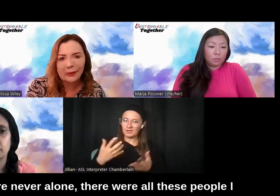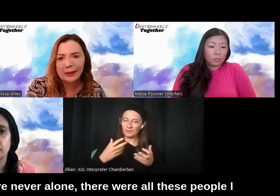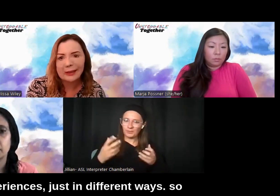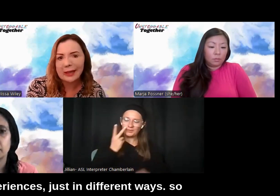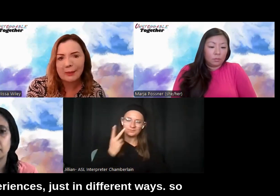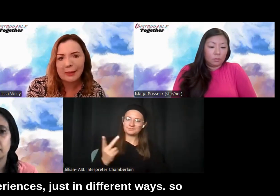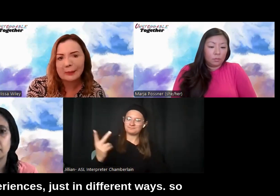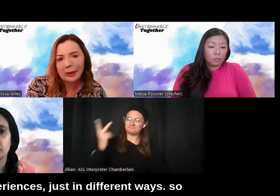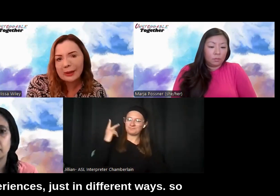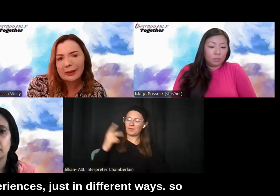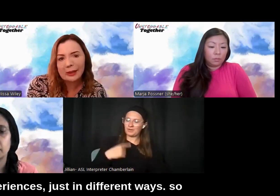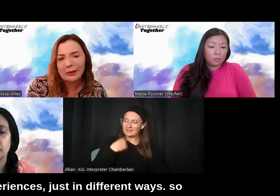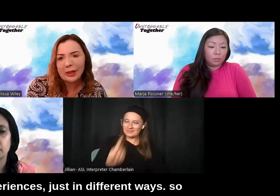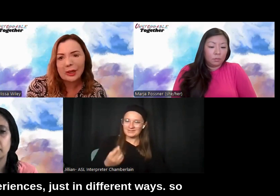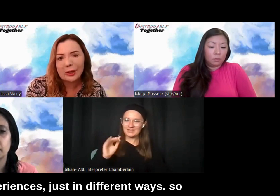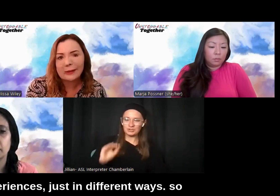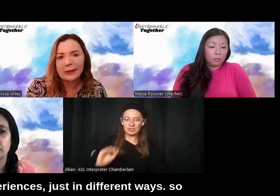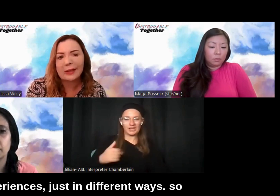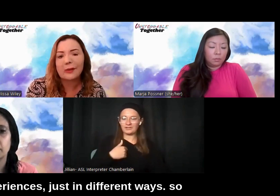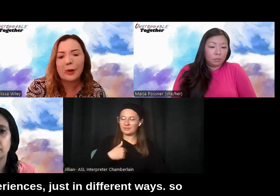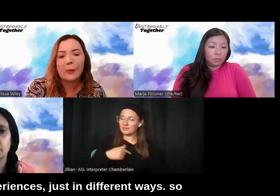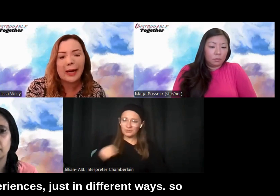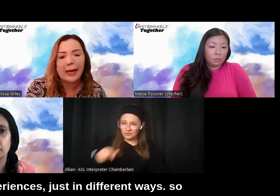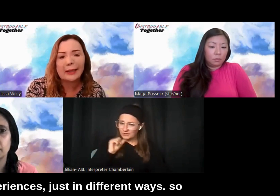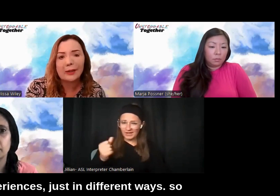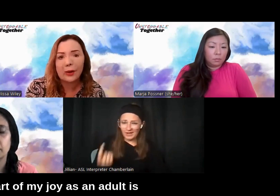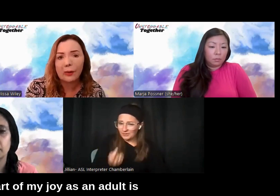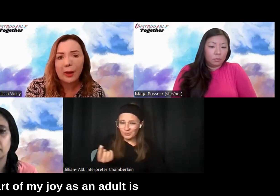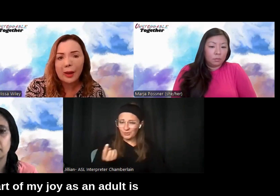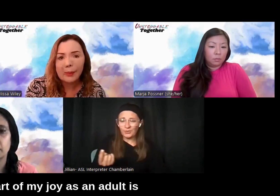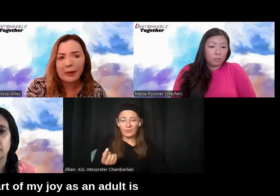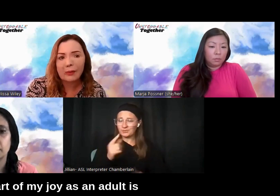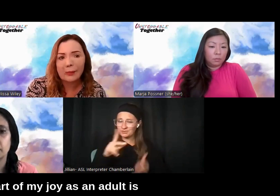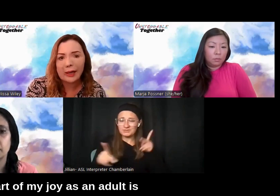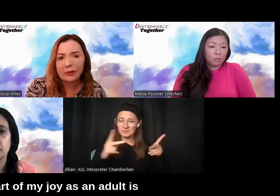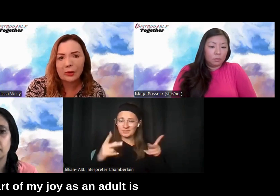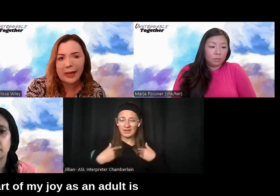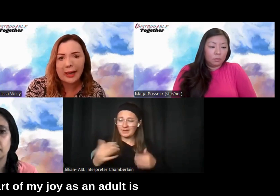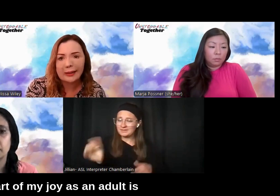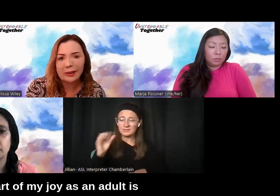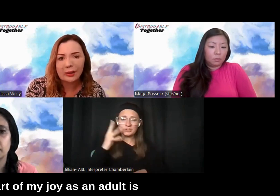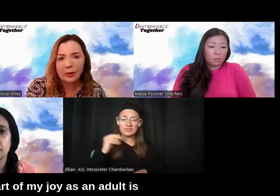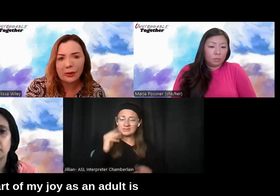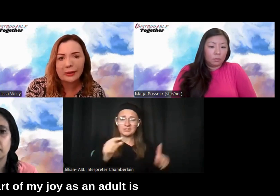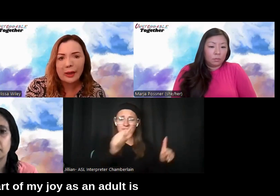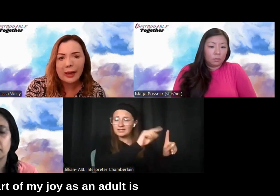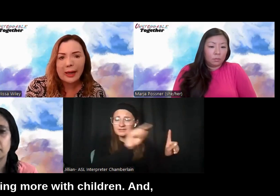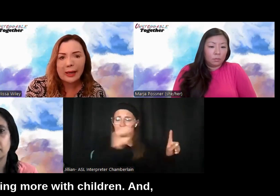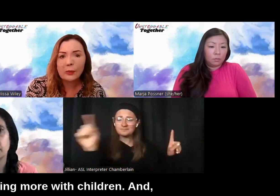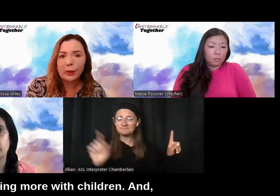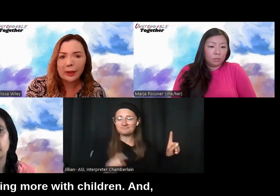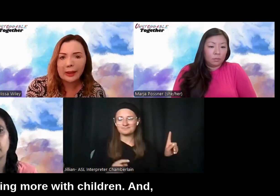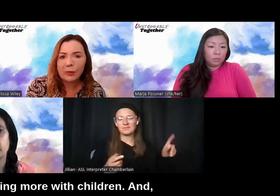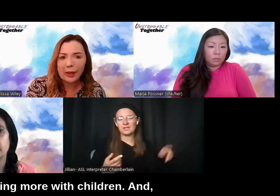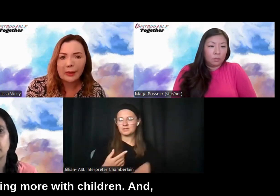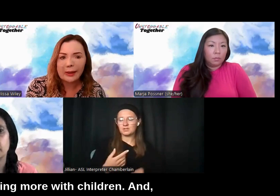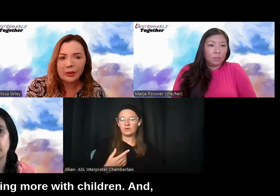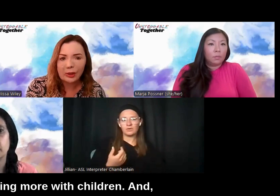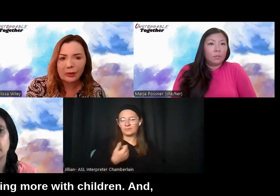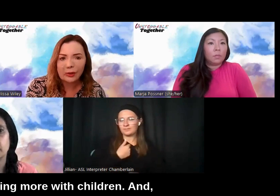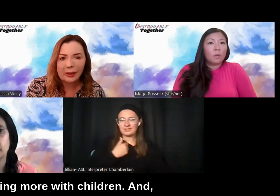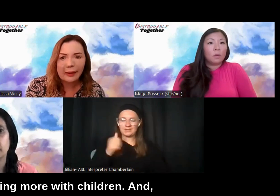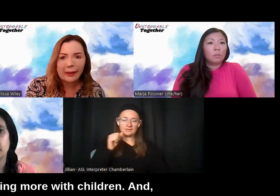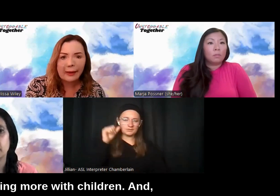people living these same experiences, just in different ways. And so part of my joy as an adult is working more